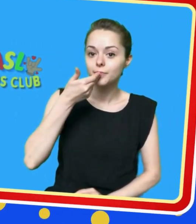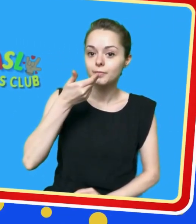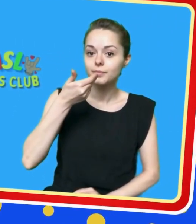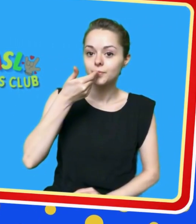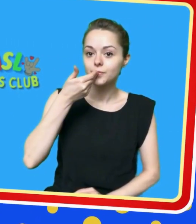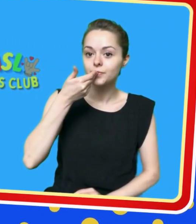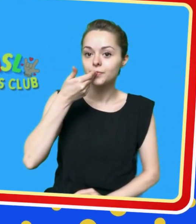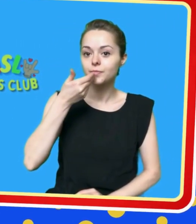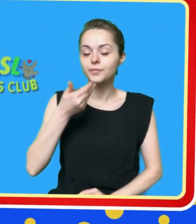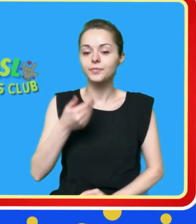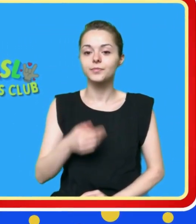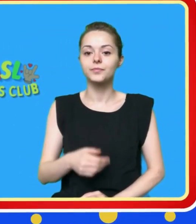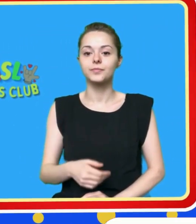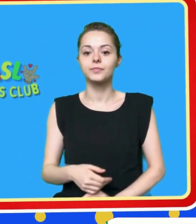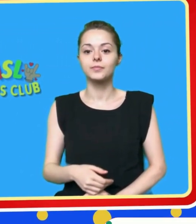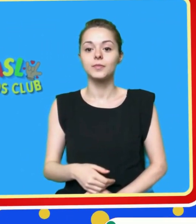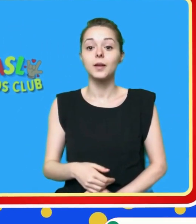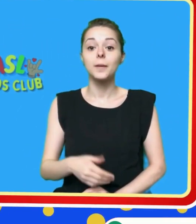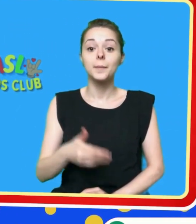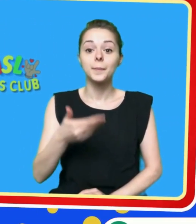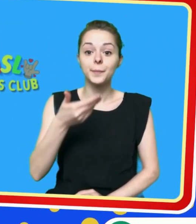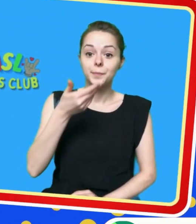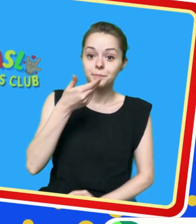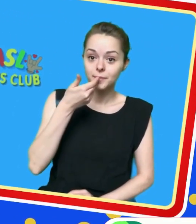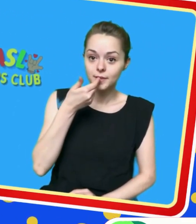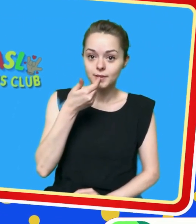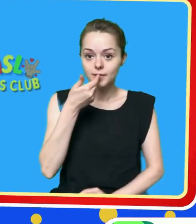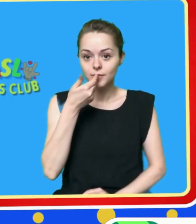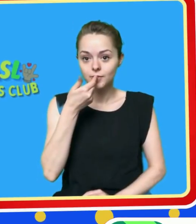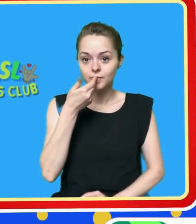What do you think this sign means?